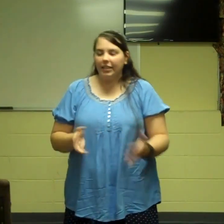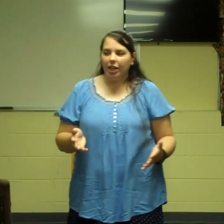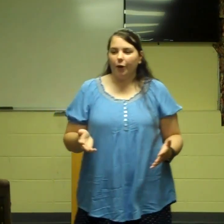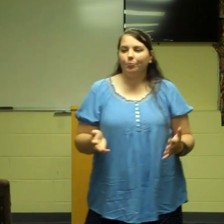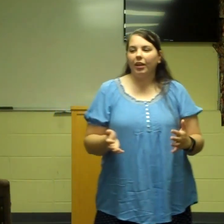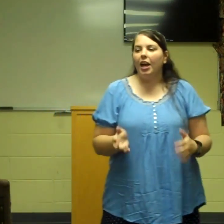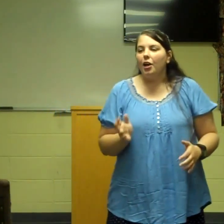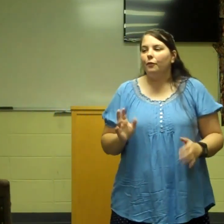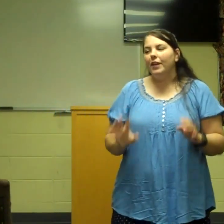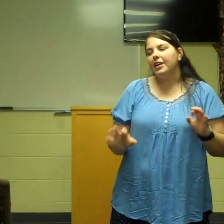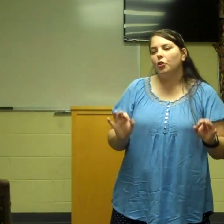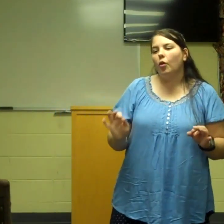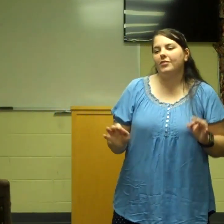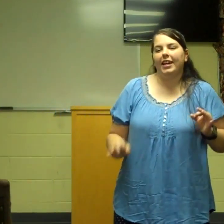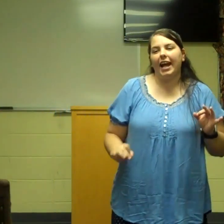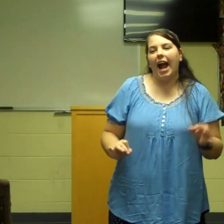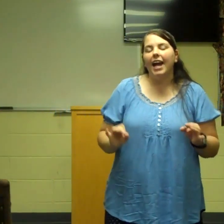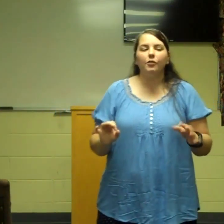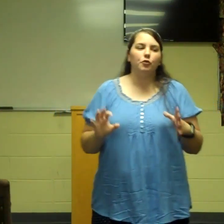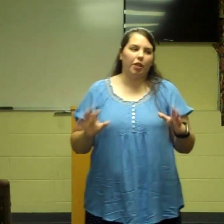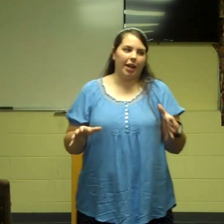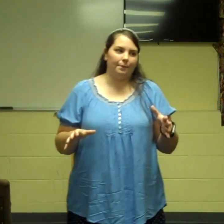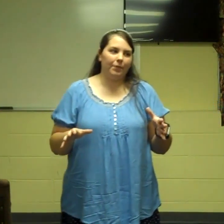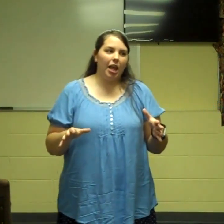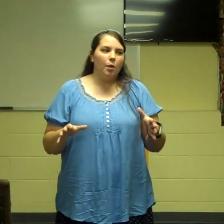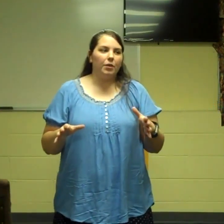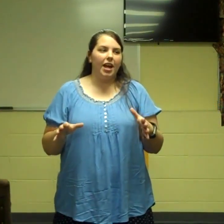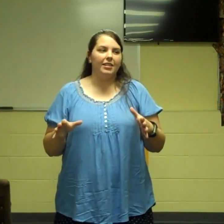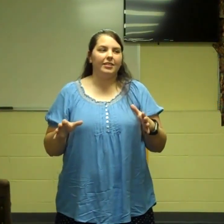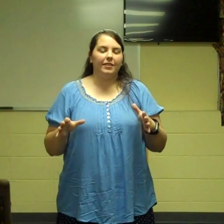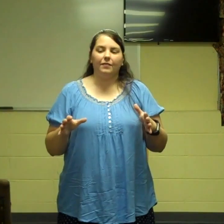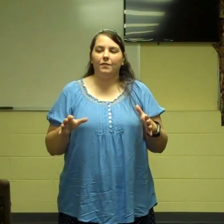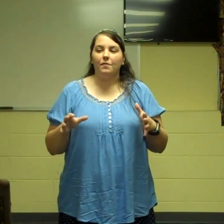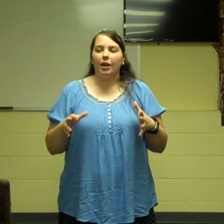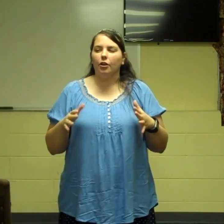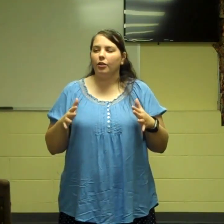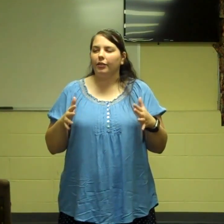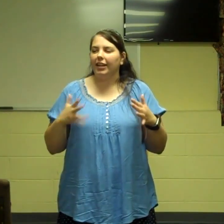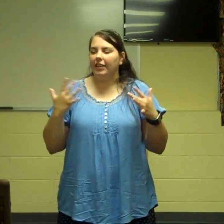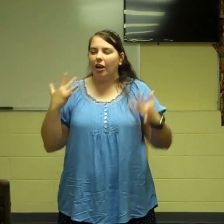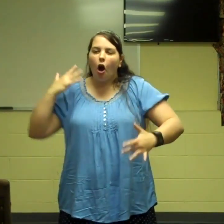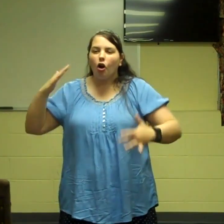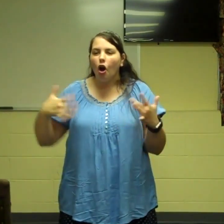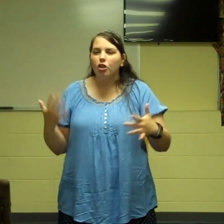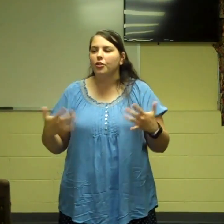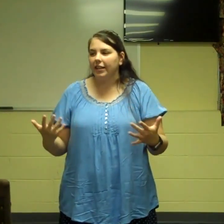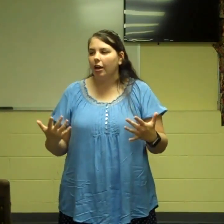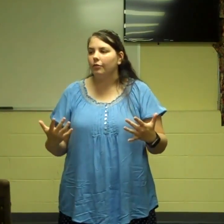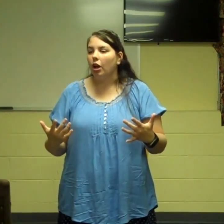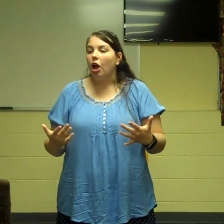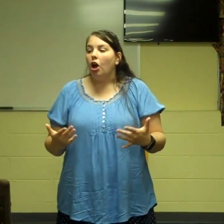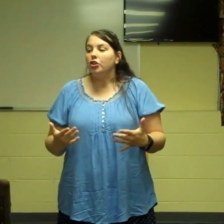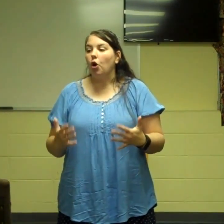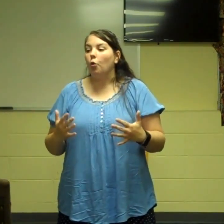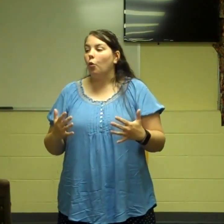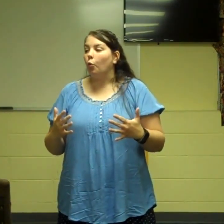year. These are the ones that get kind of tricky because they are hard to think of. So we're